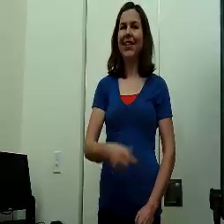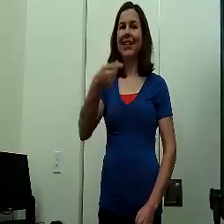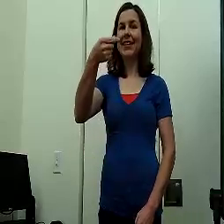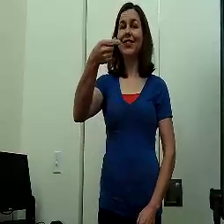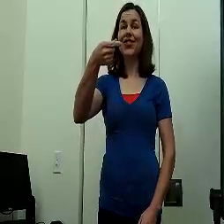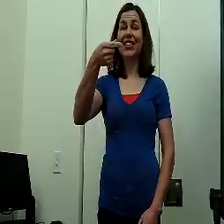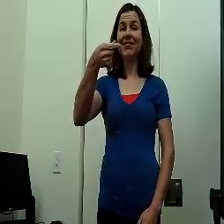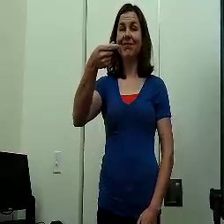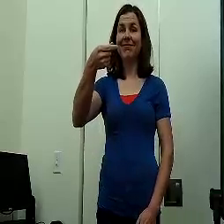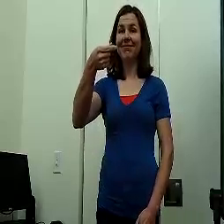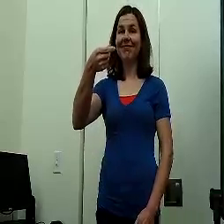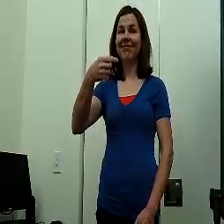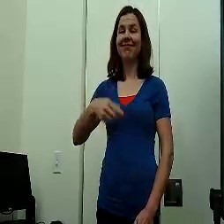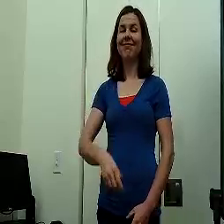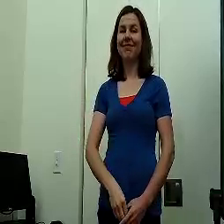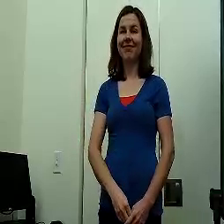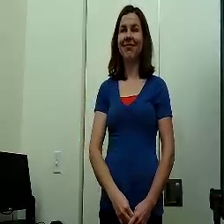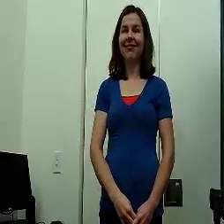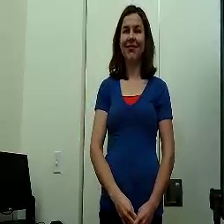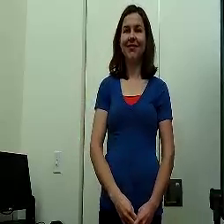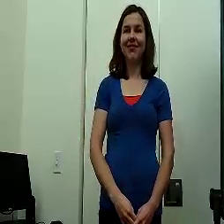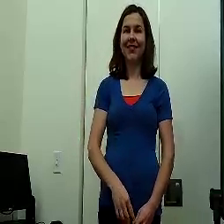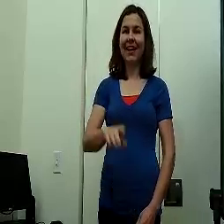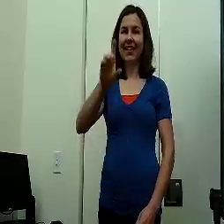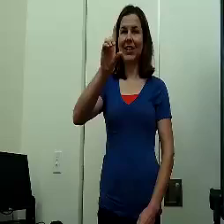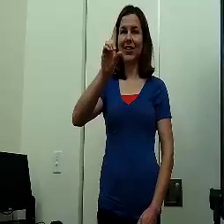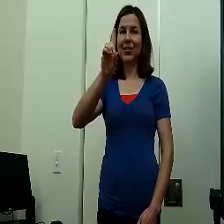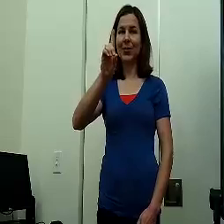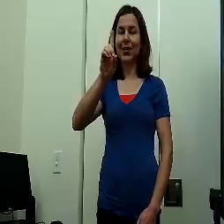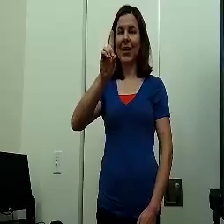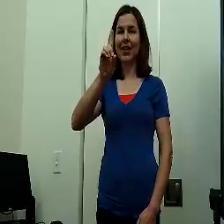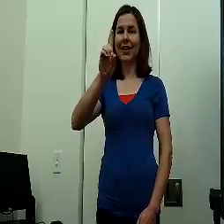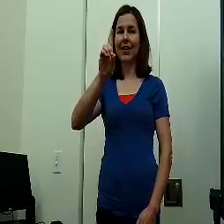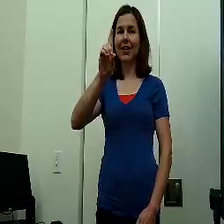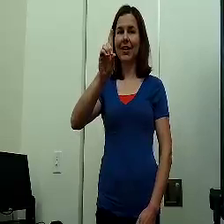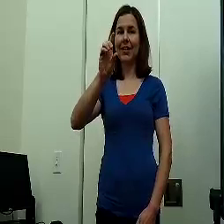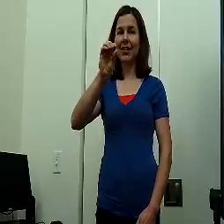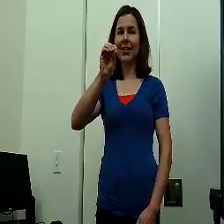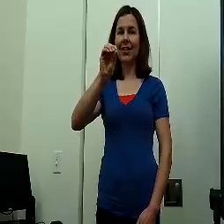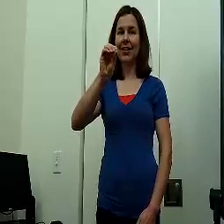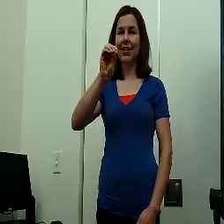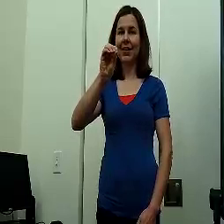This is a G. Oh, gee. Okay, so I'll do the whole word again.